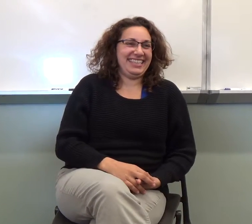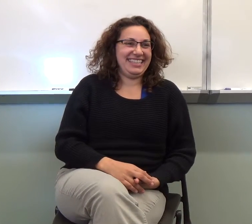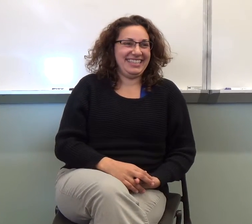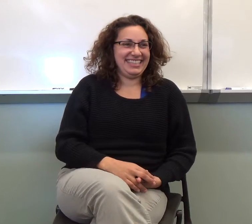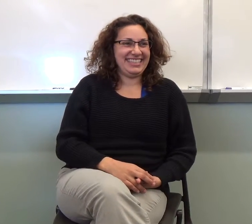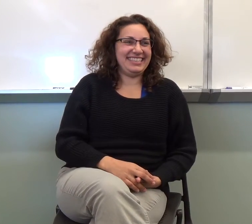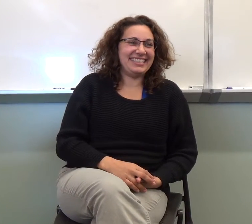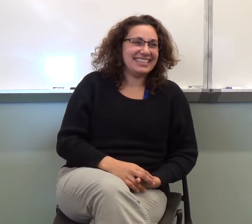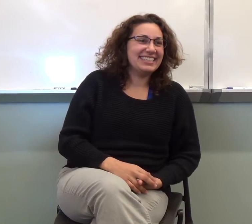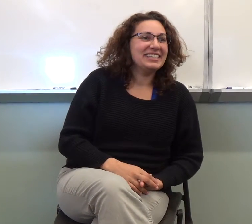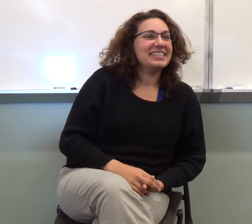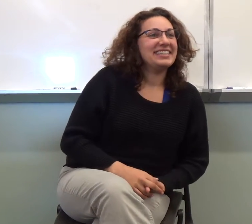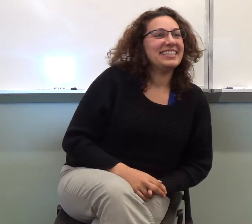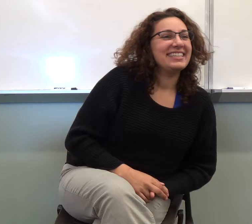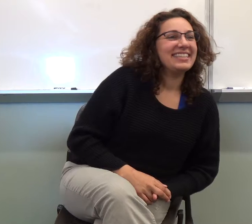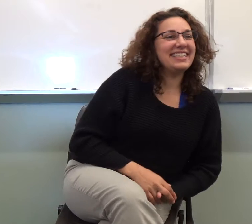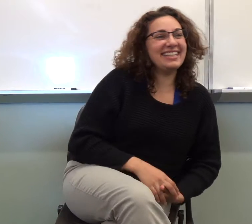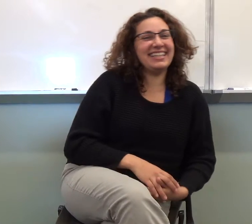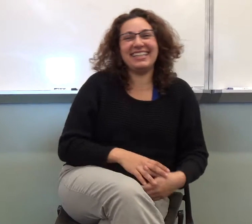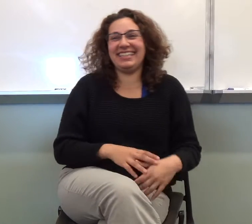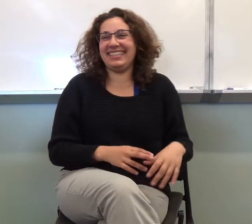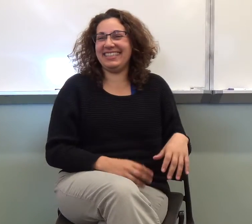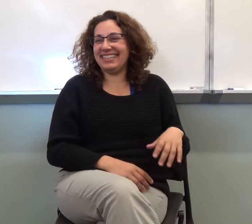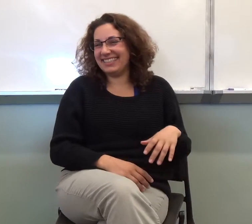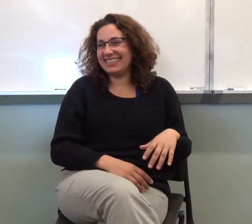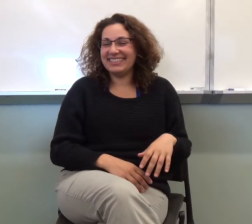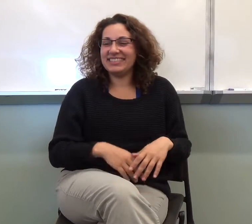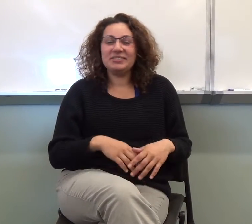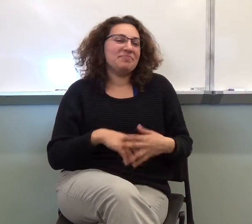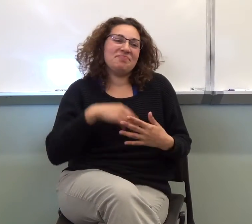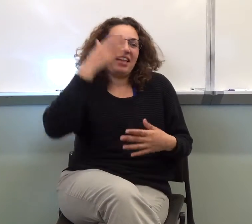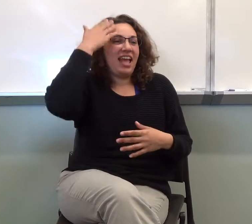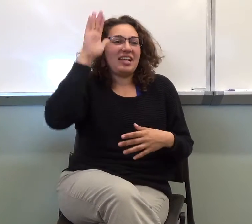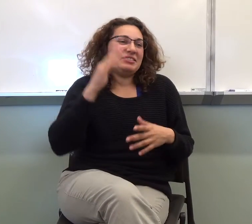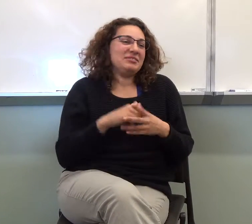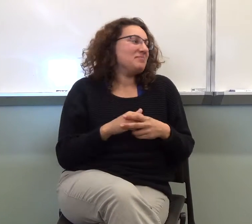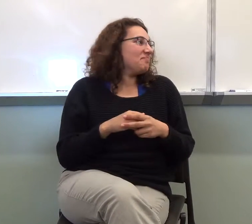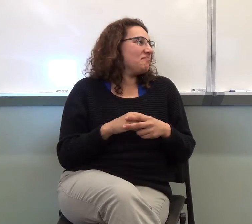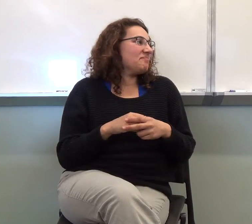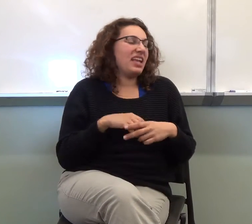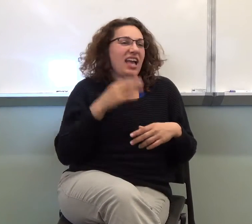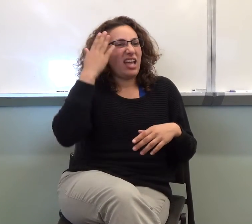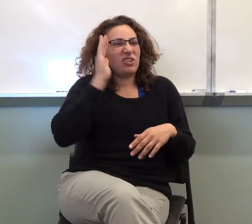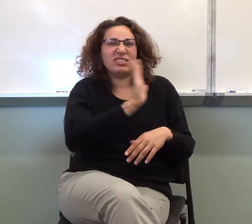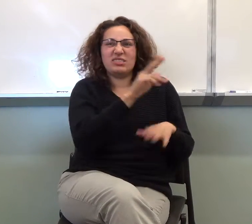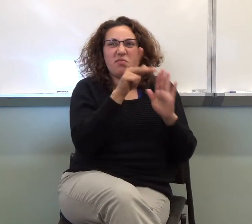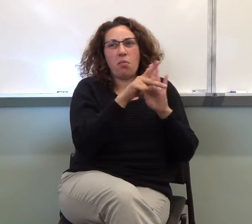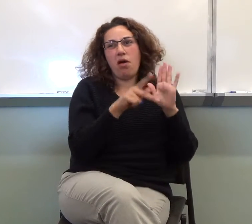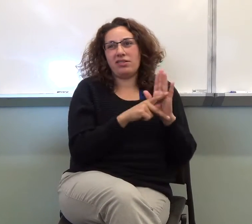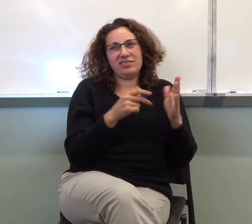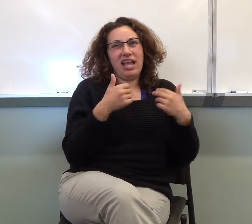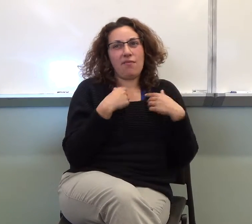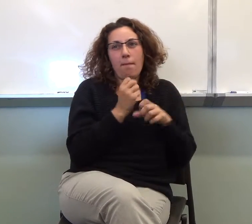So that you have a magnifying glass. How many questions is on it? It's about the size of 2 tests. It's about 40